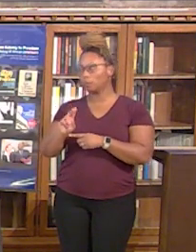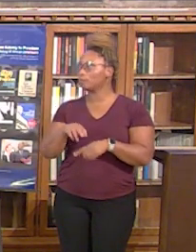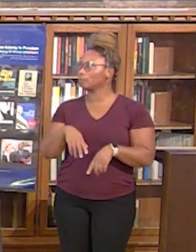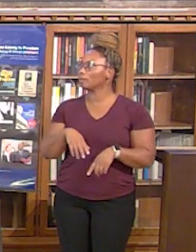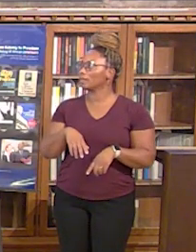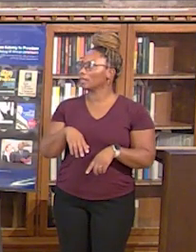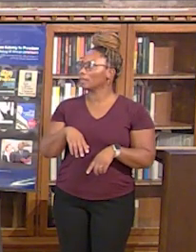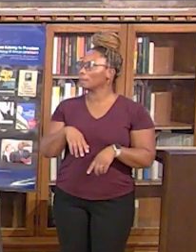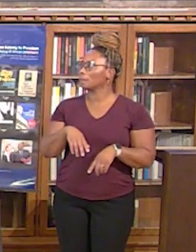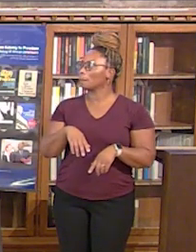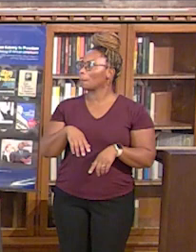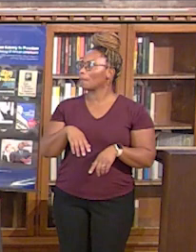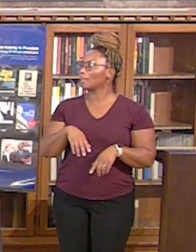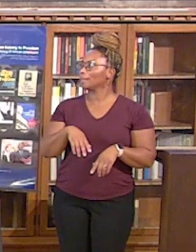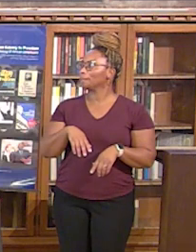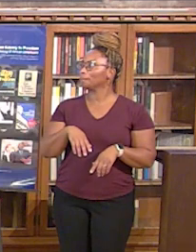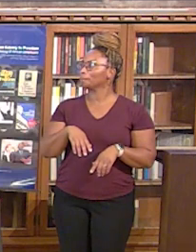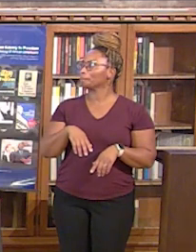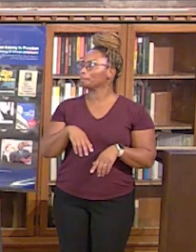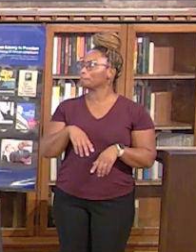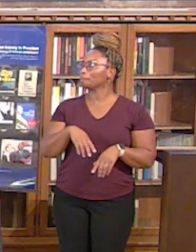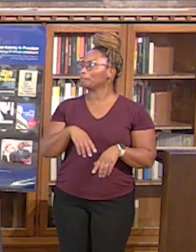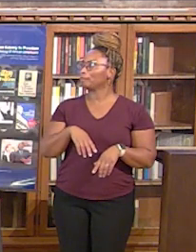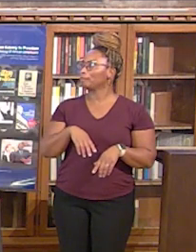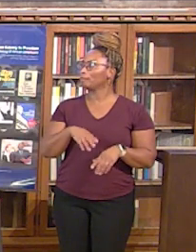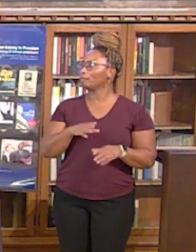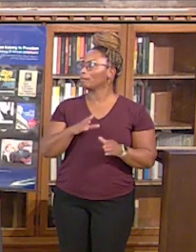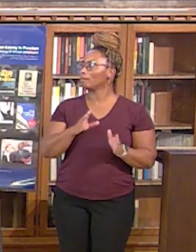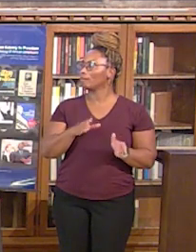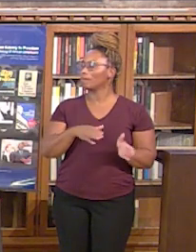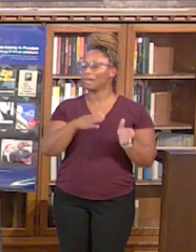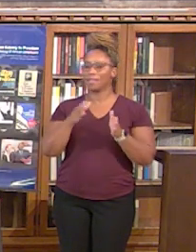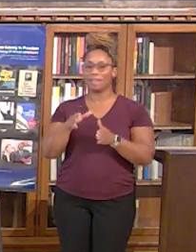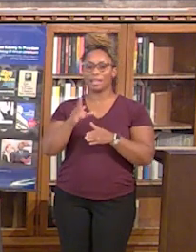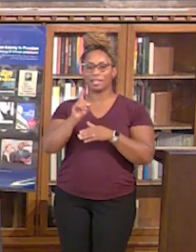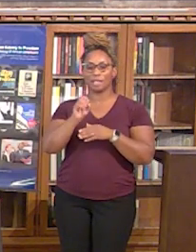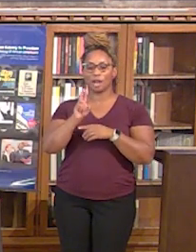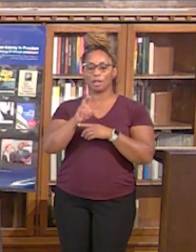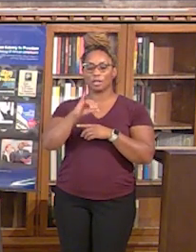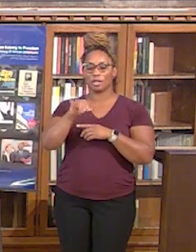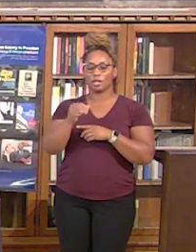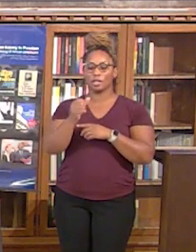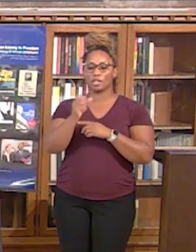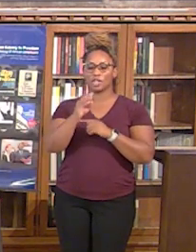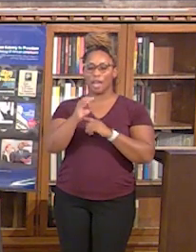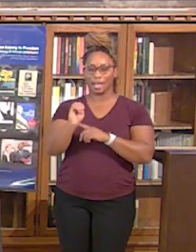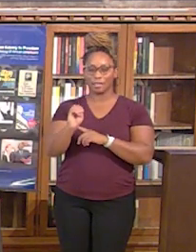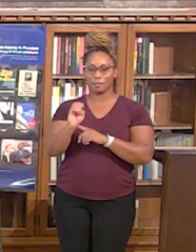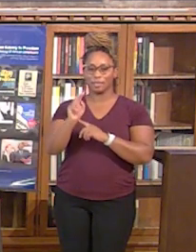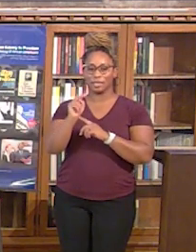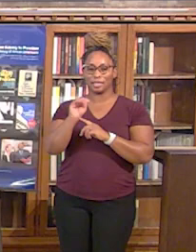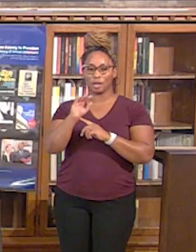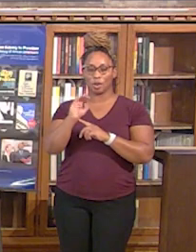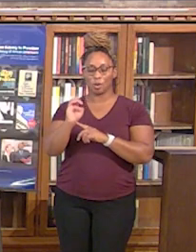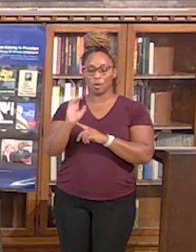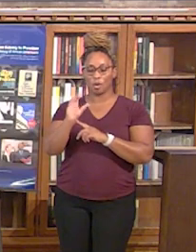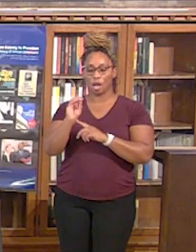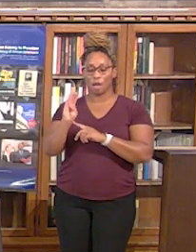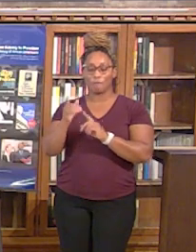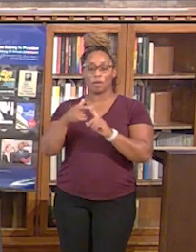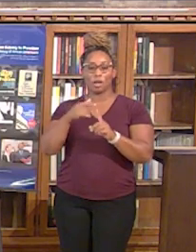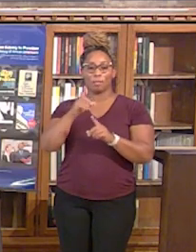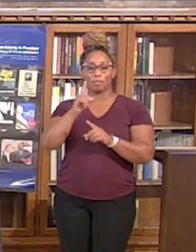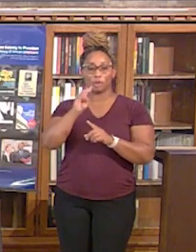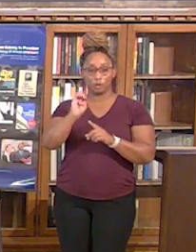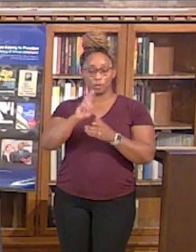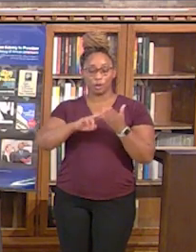skip a little bit there and Dr Jasmine Nicole Cobb of Duke University she's